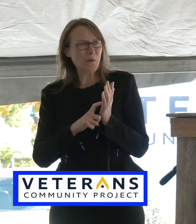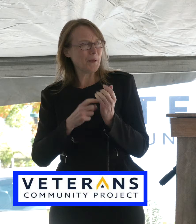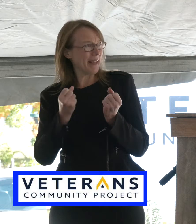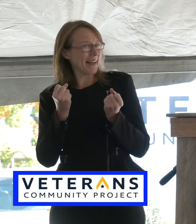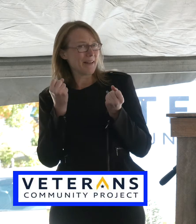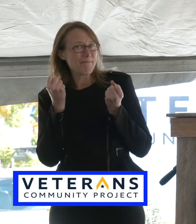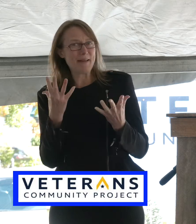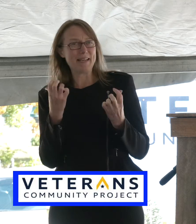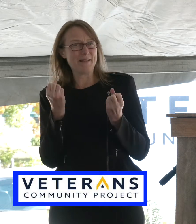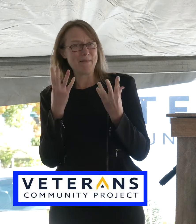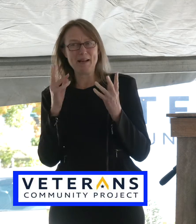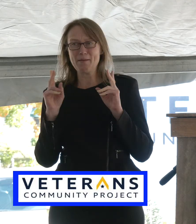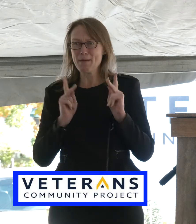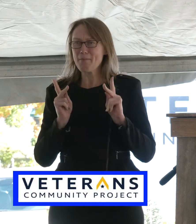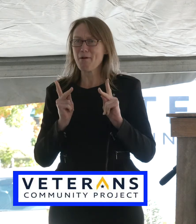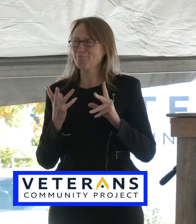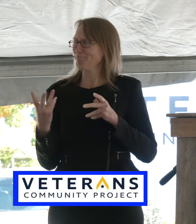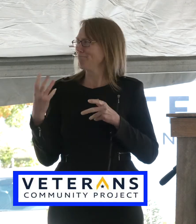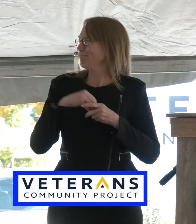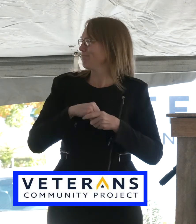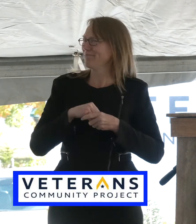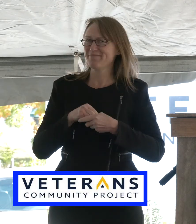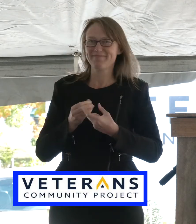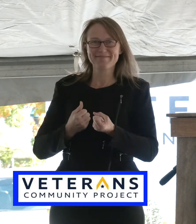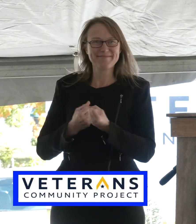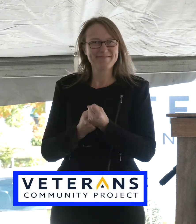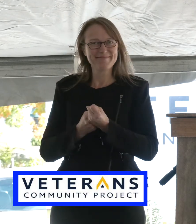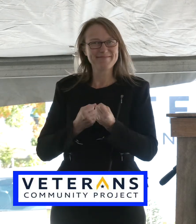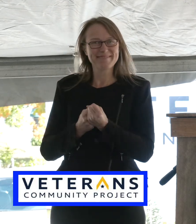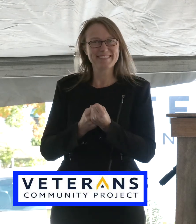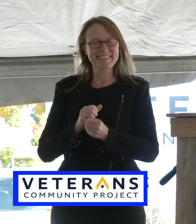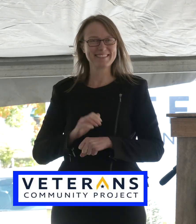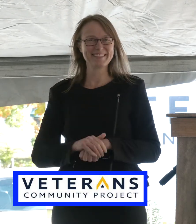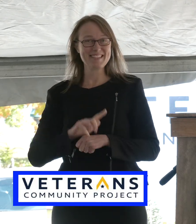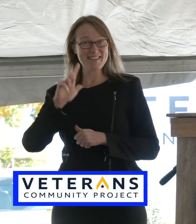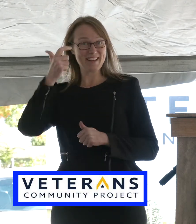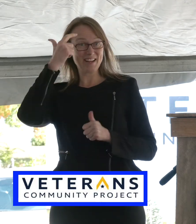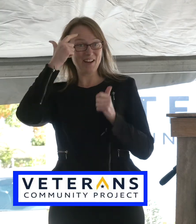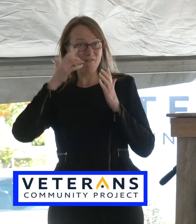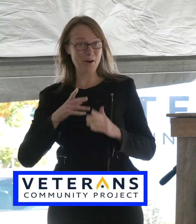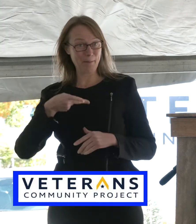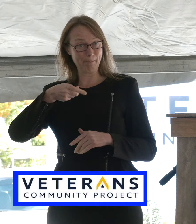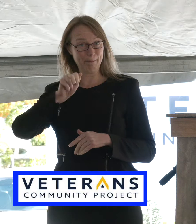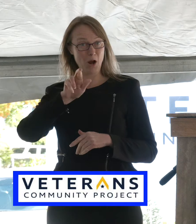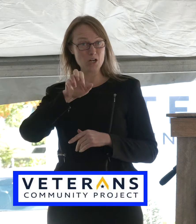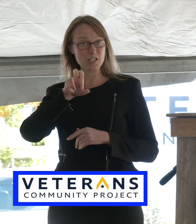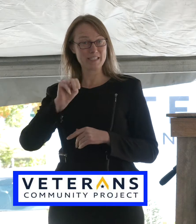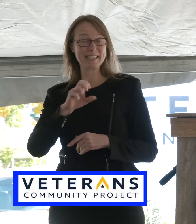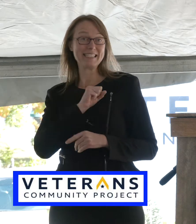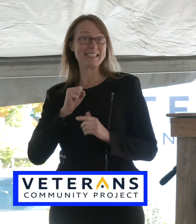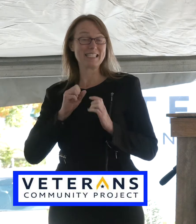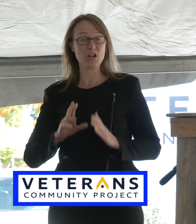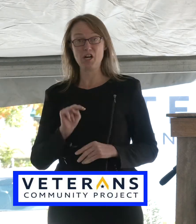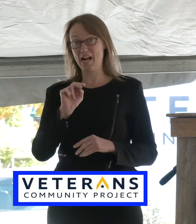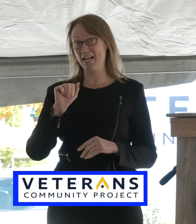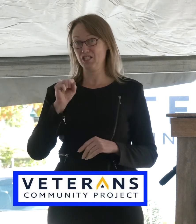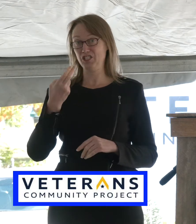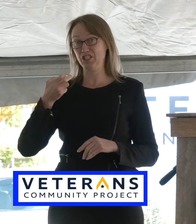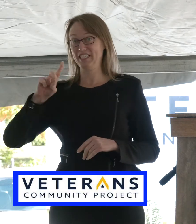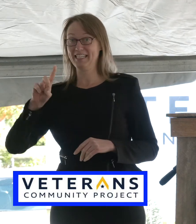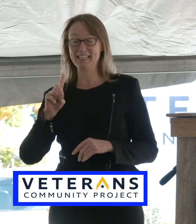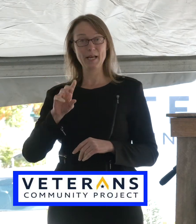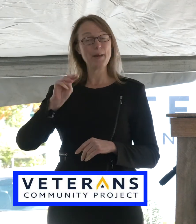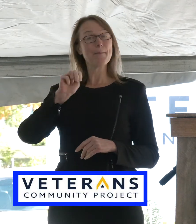to be a part of changing people's future. Governor Parson, Senator Nasheed, Mayor